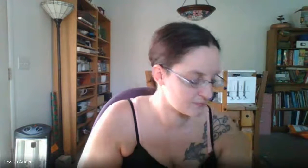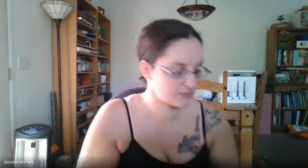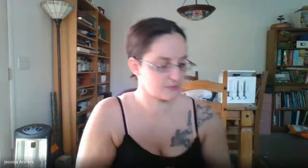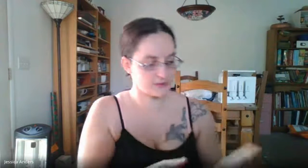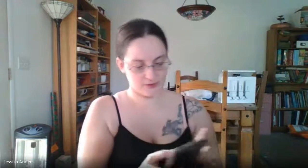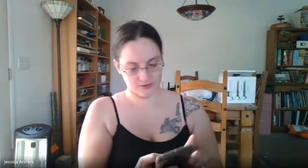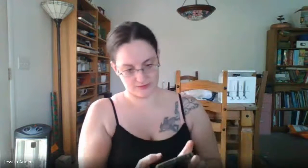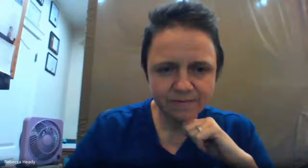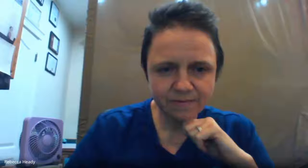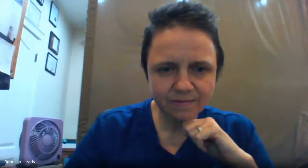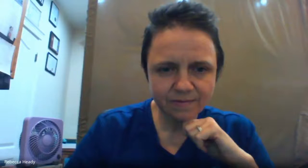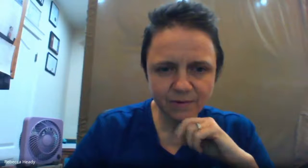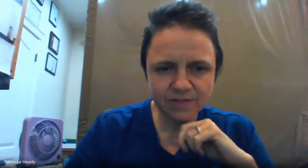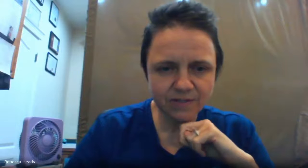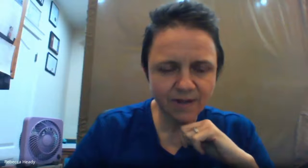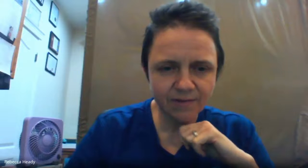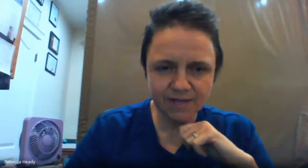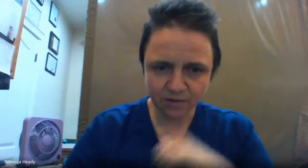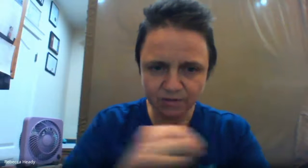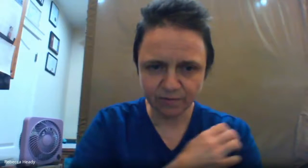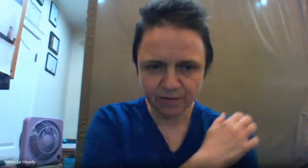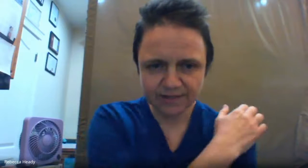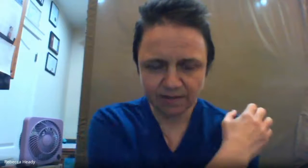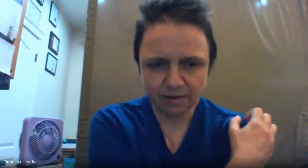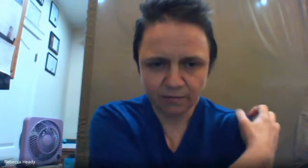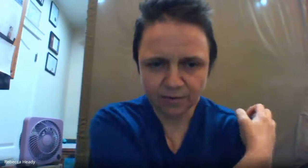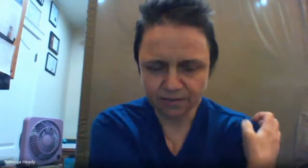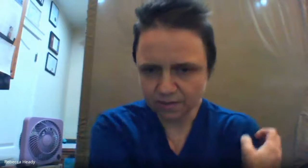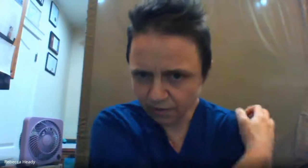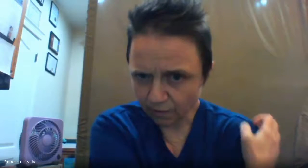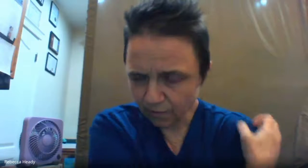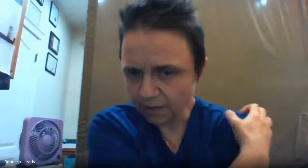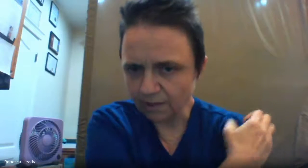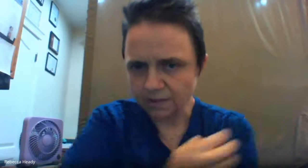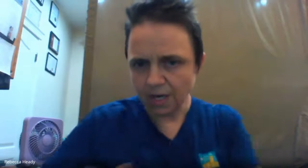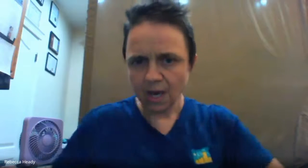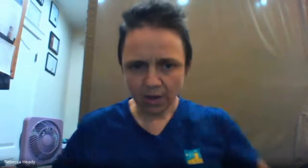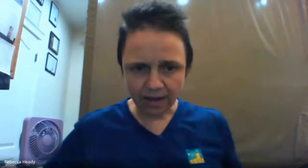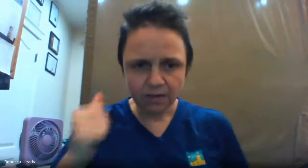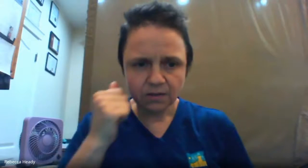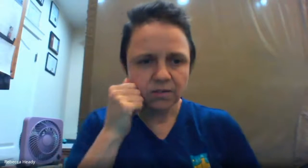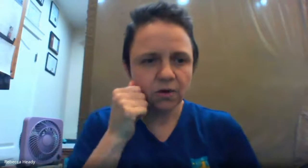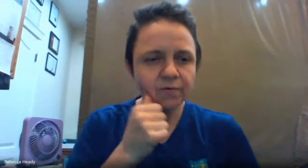Oops. Chris is having technical difficulties. I think you're frozen, just so you know if you can hear us. Okay, so first sign is